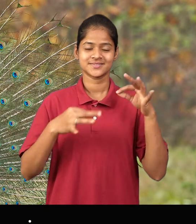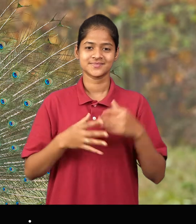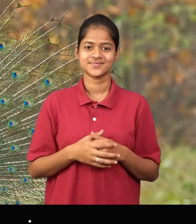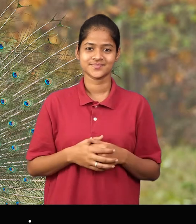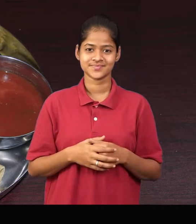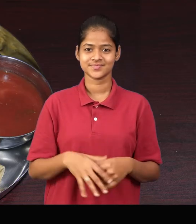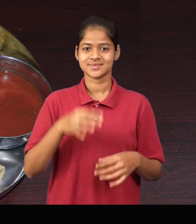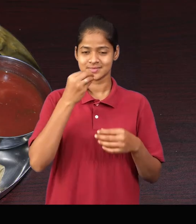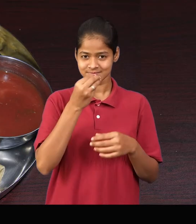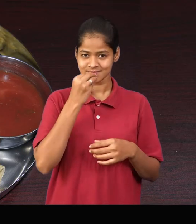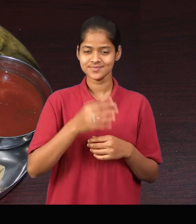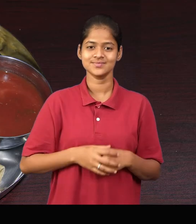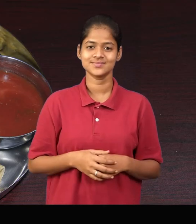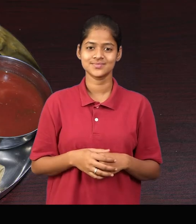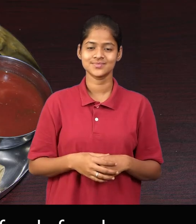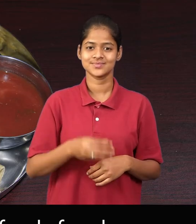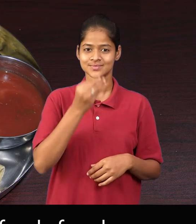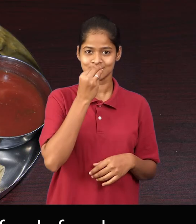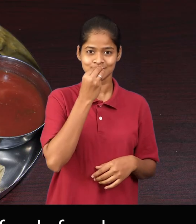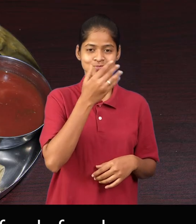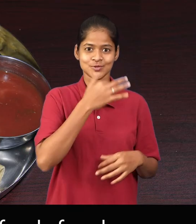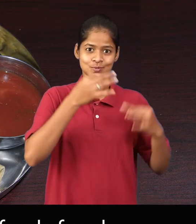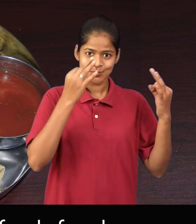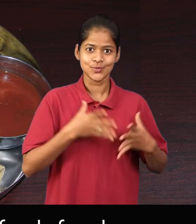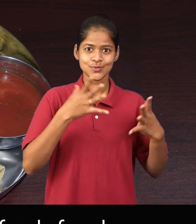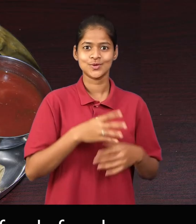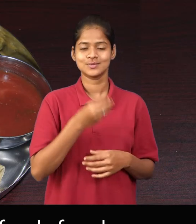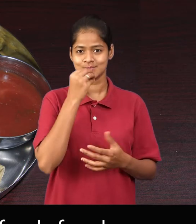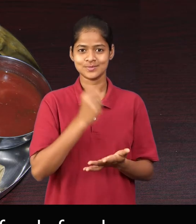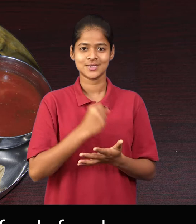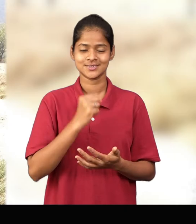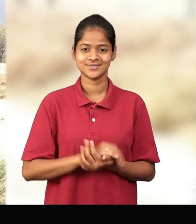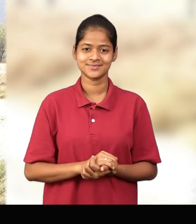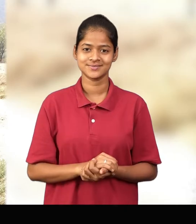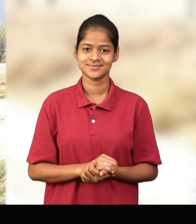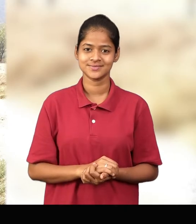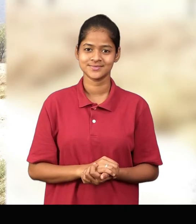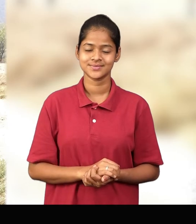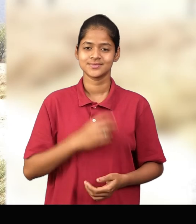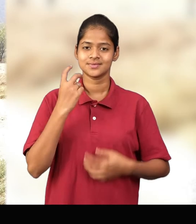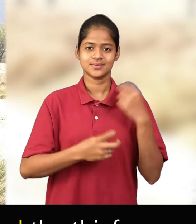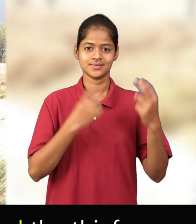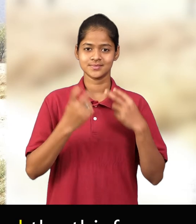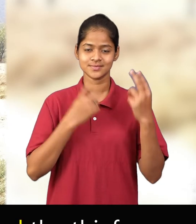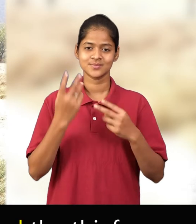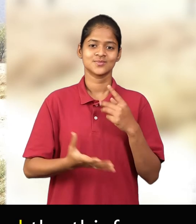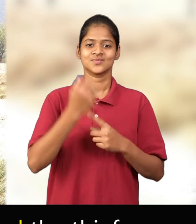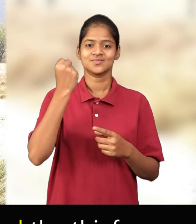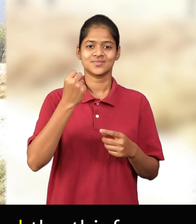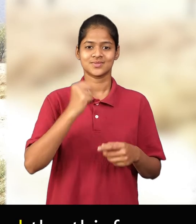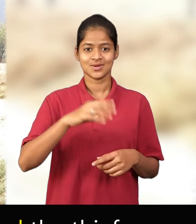rainy season. Eat We should eat fresh food. Find The